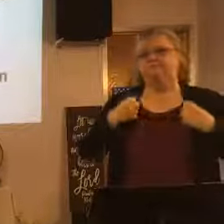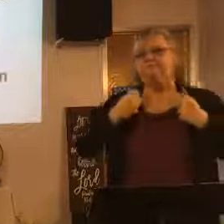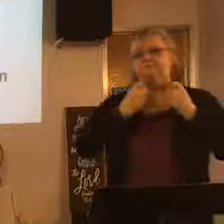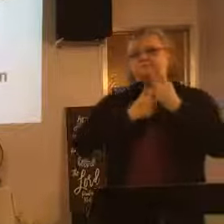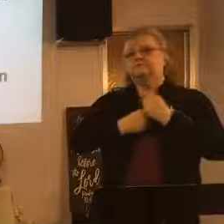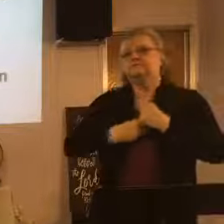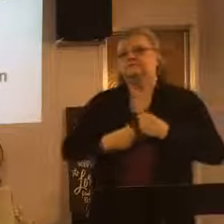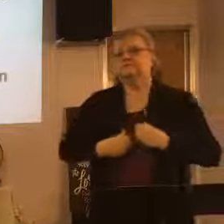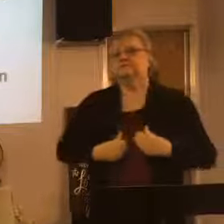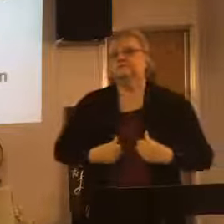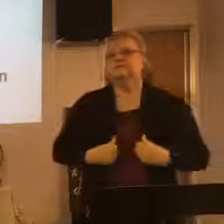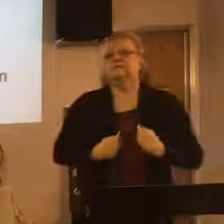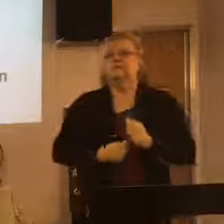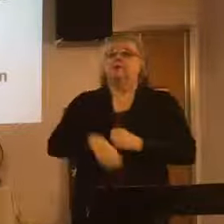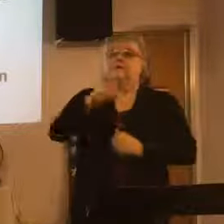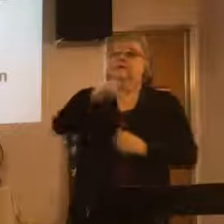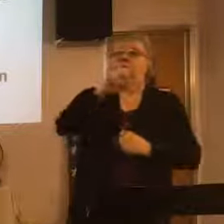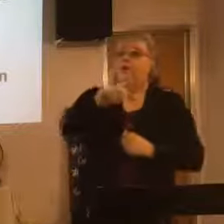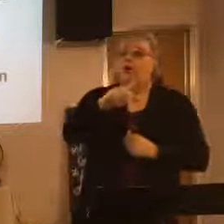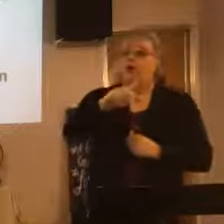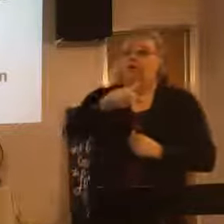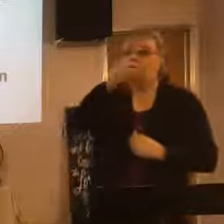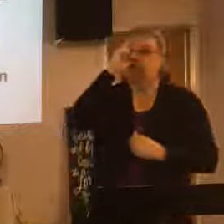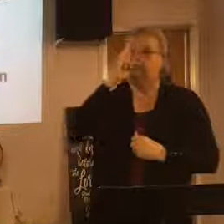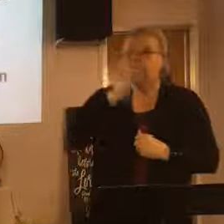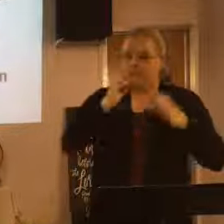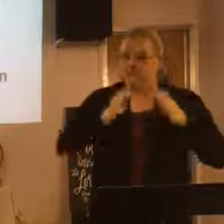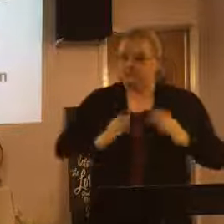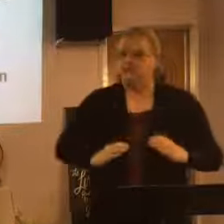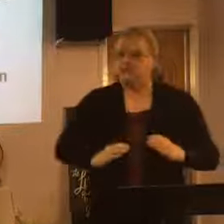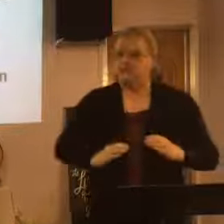of Rome, and he valued that citizenship.